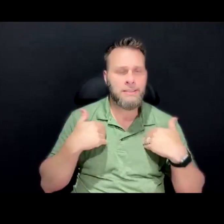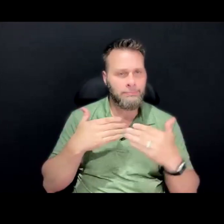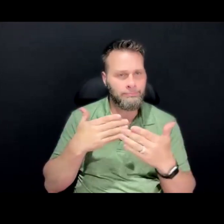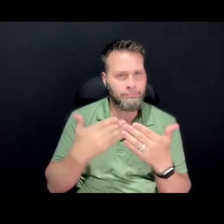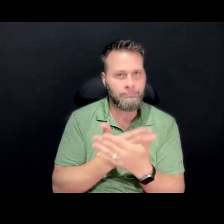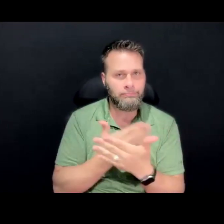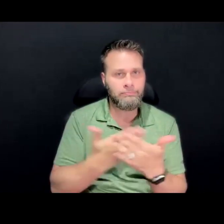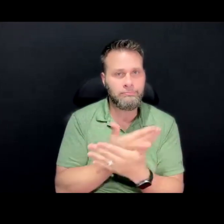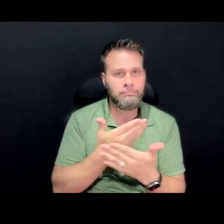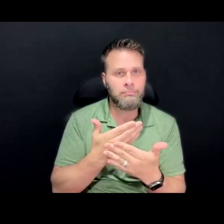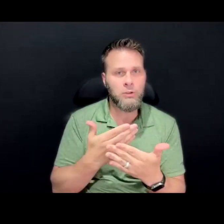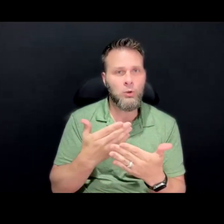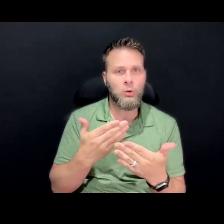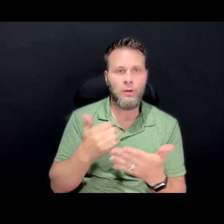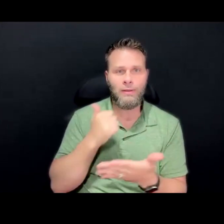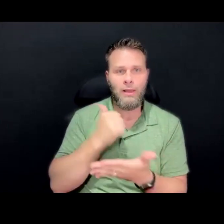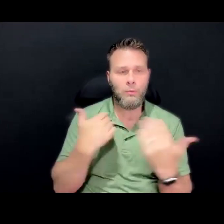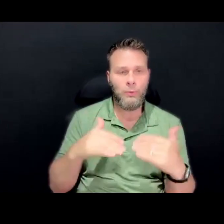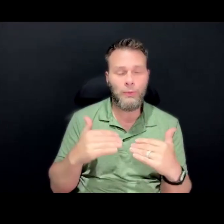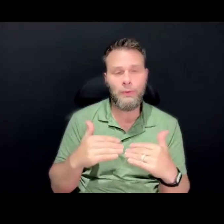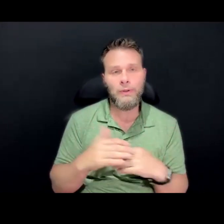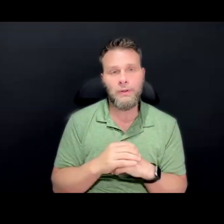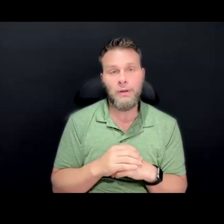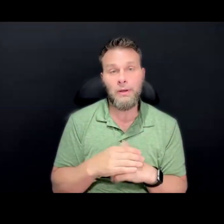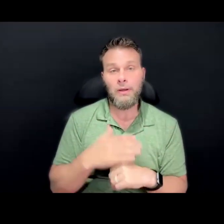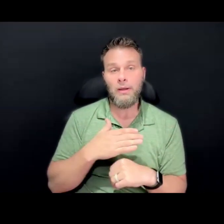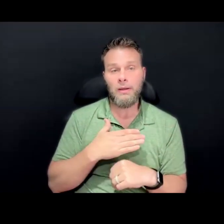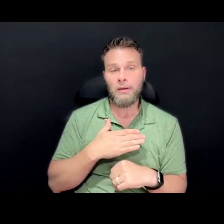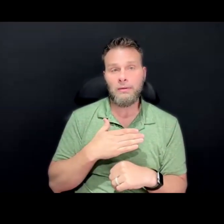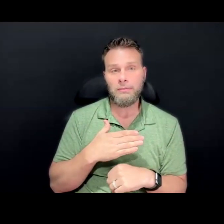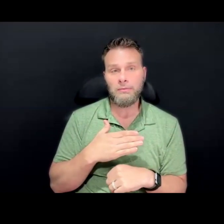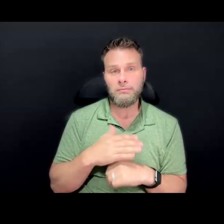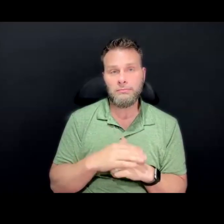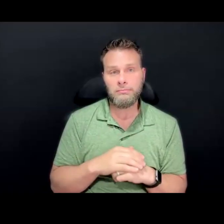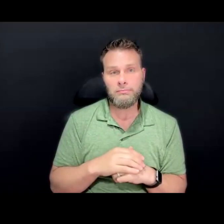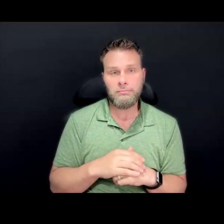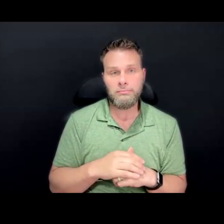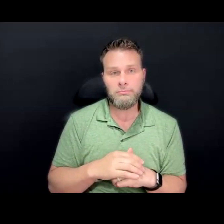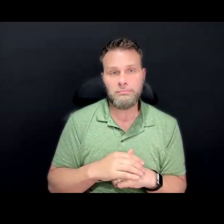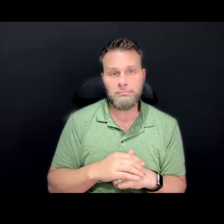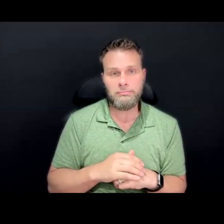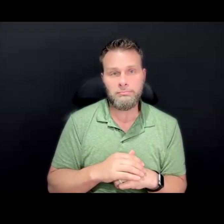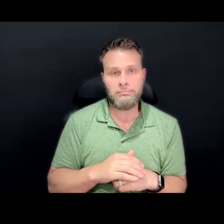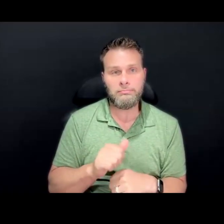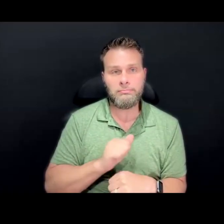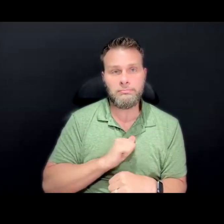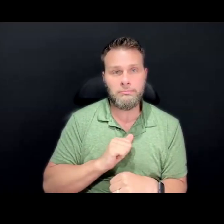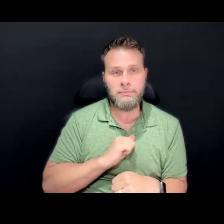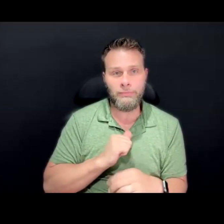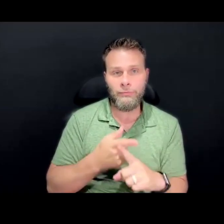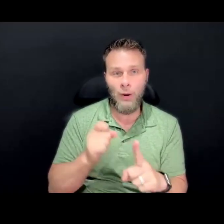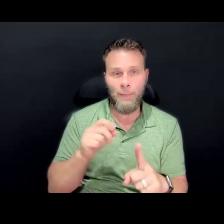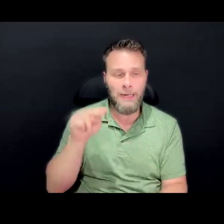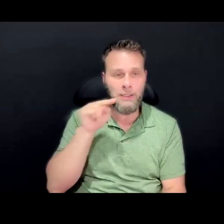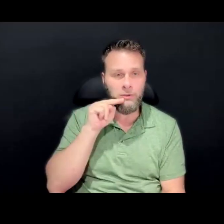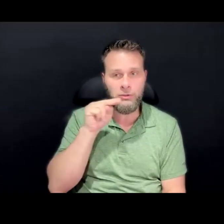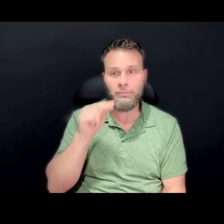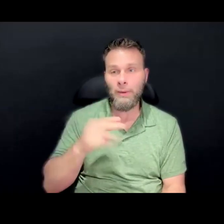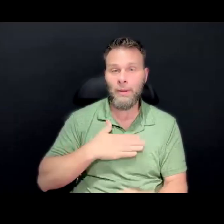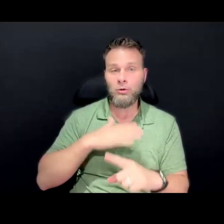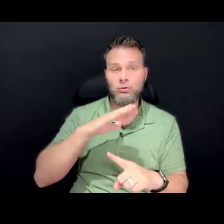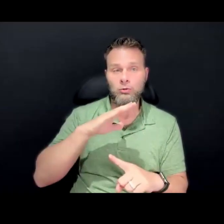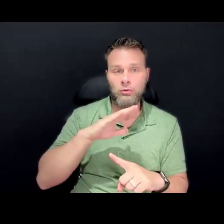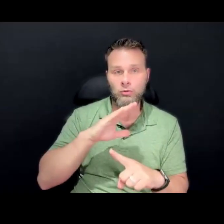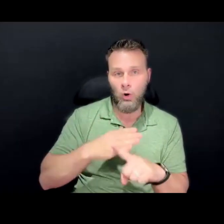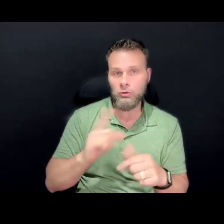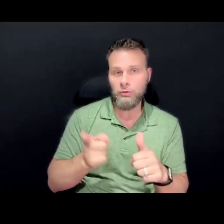so I didn't go to school here. My daughter is the first one who is going to BPS. So she went to